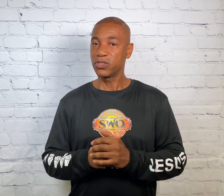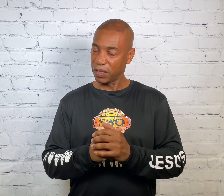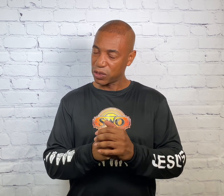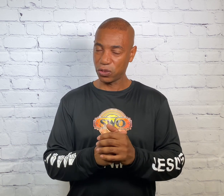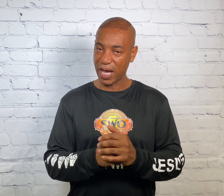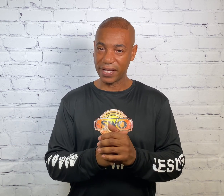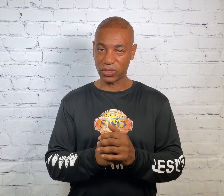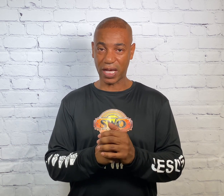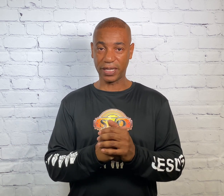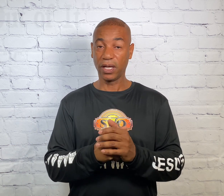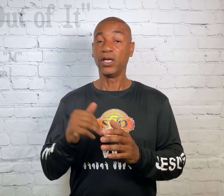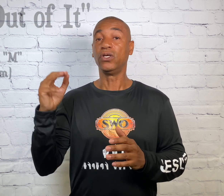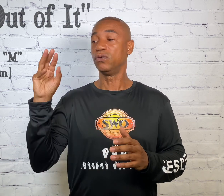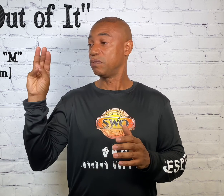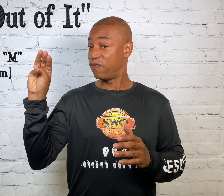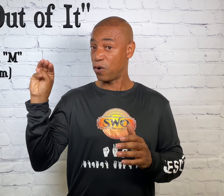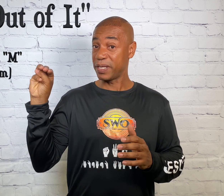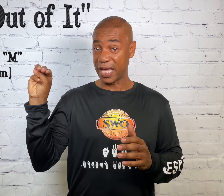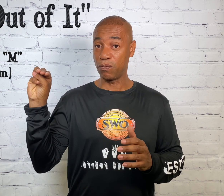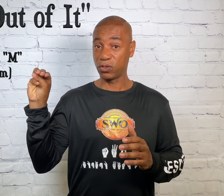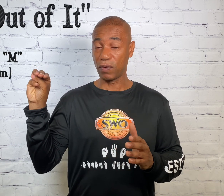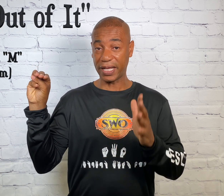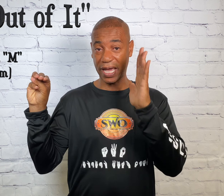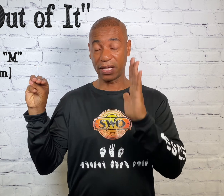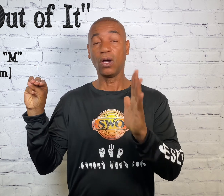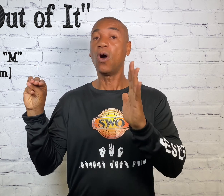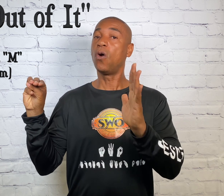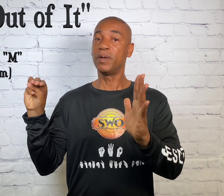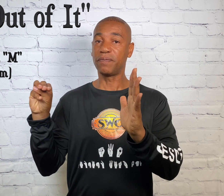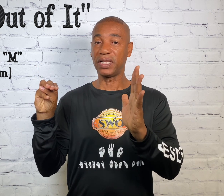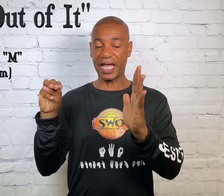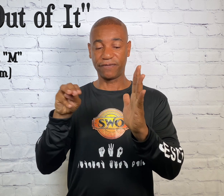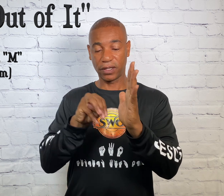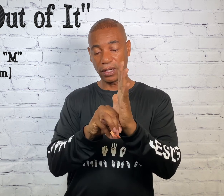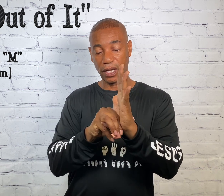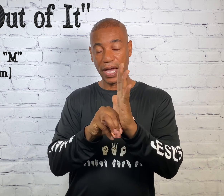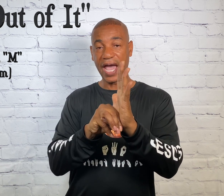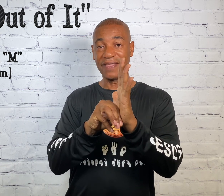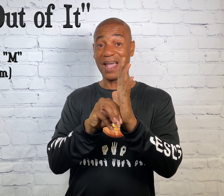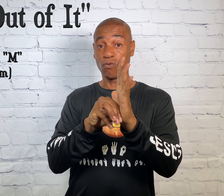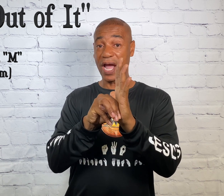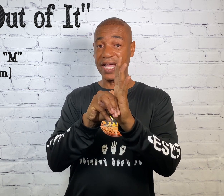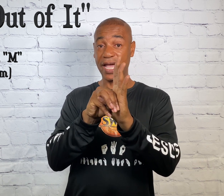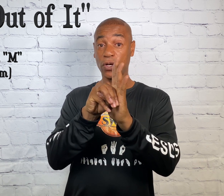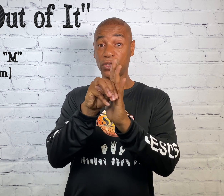let me show you how that's signed. You form an M with the right hand, open up the left, and that right hand goes